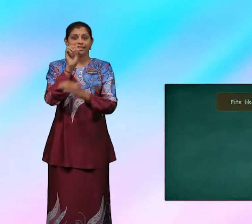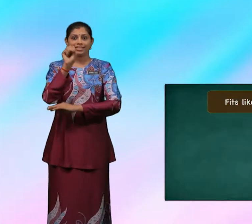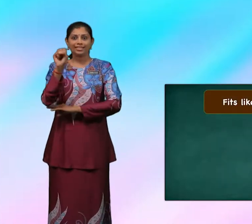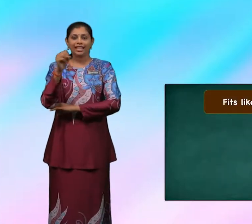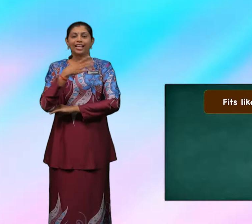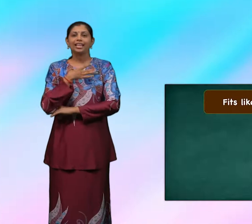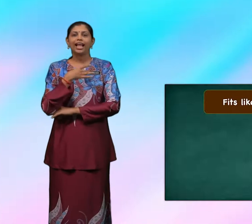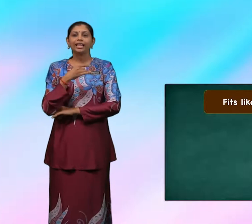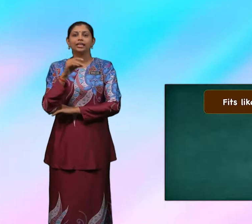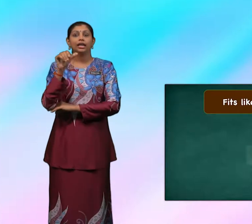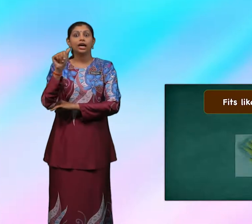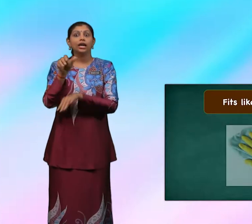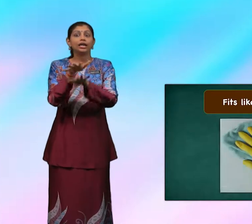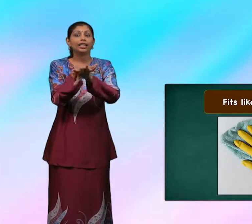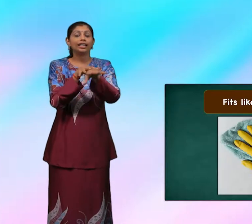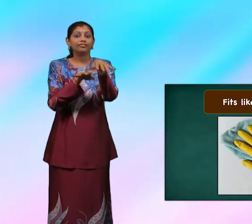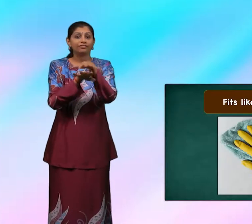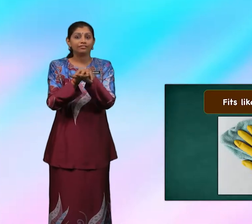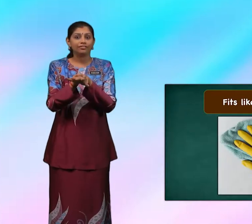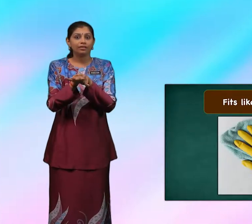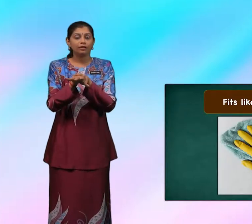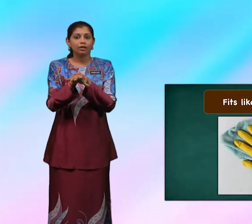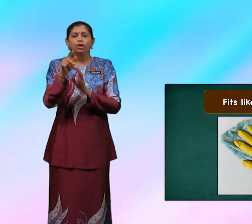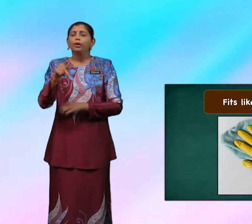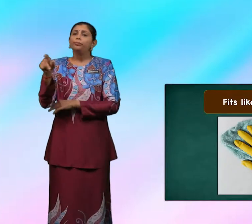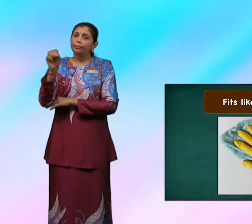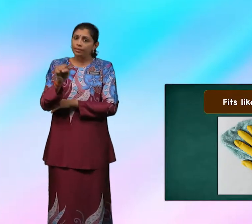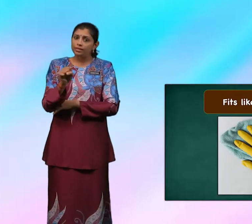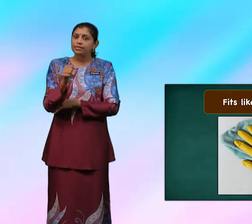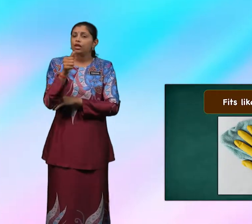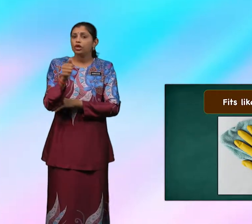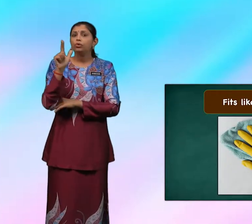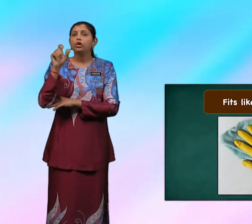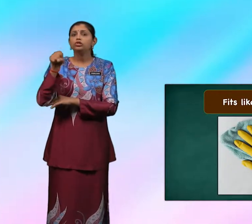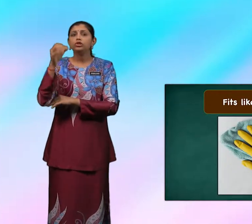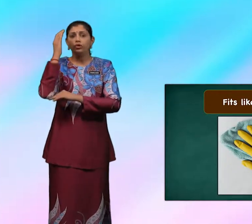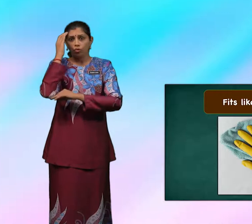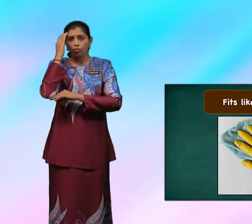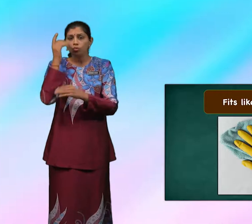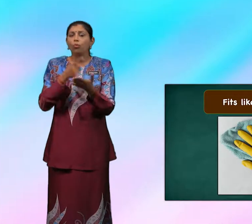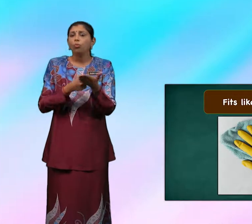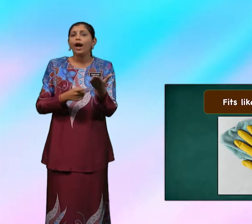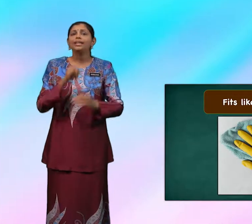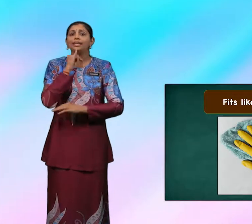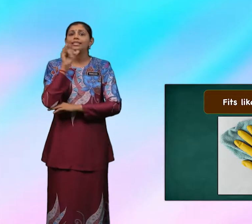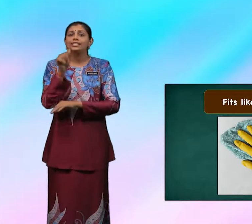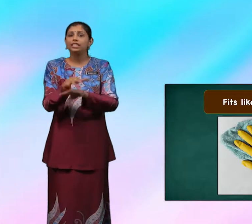fits like a glove. Pupils, you also know what is a